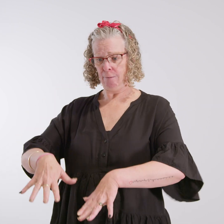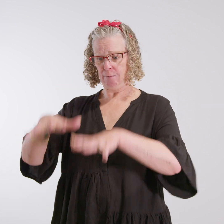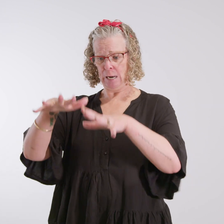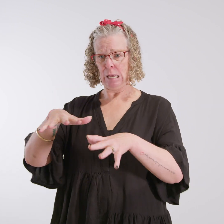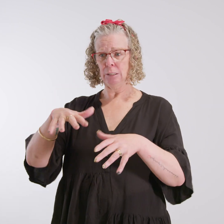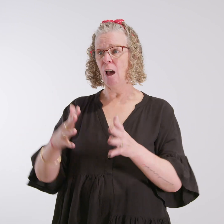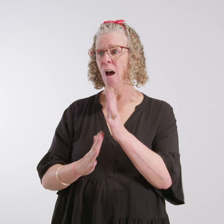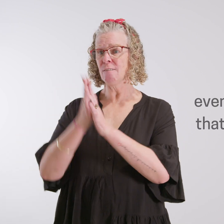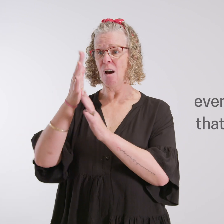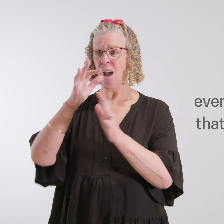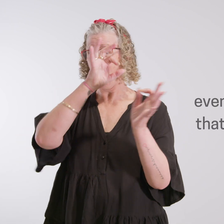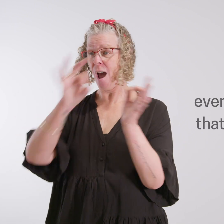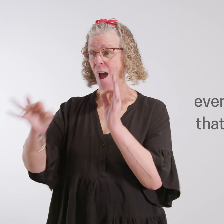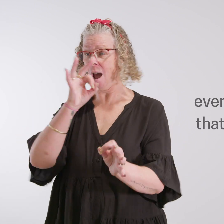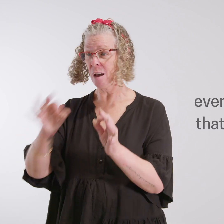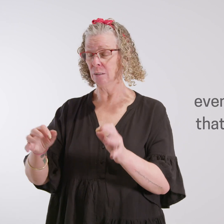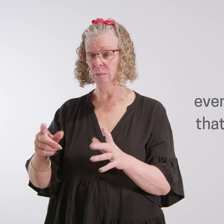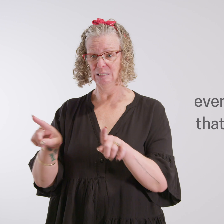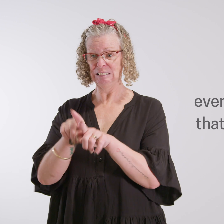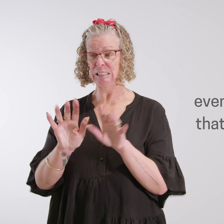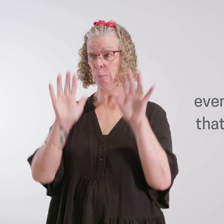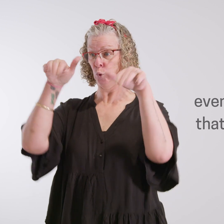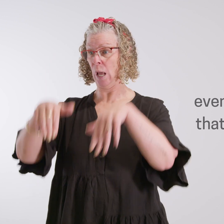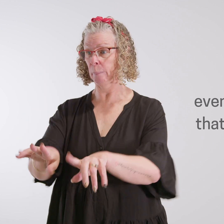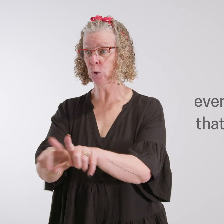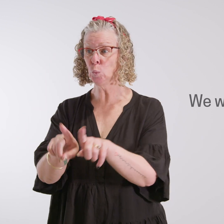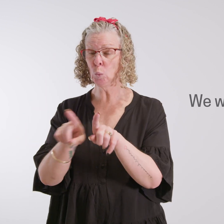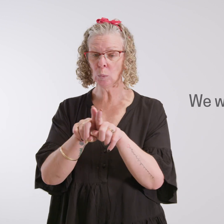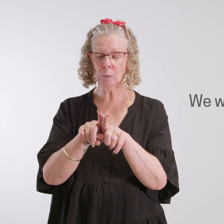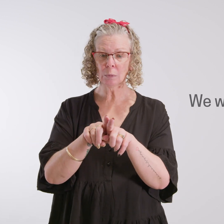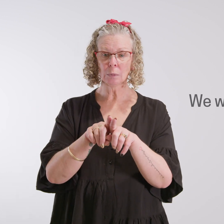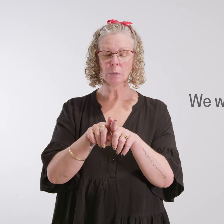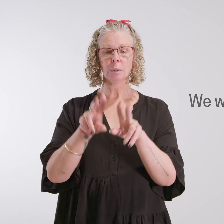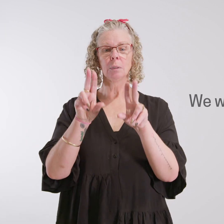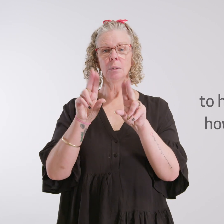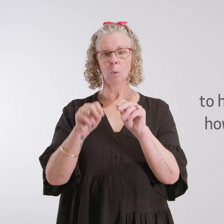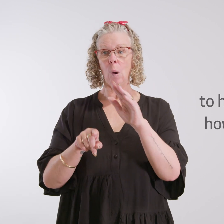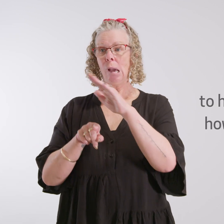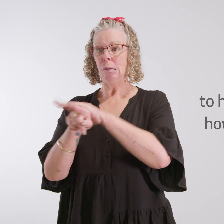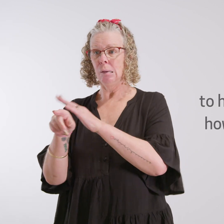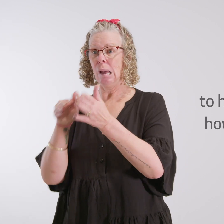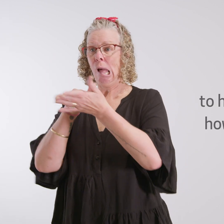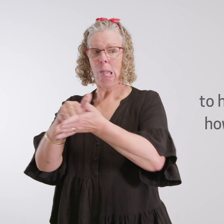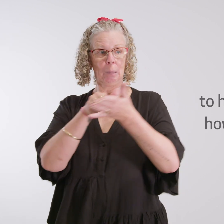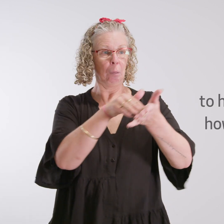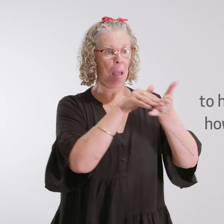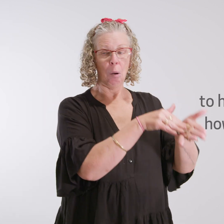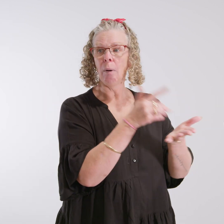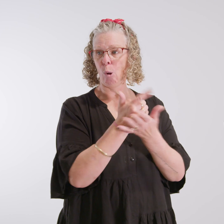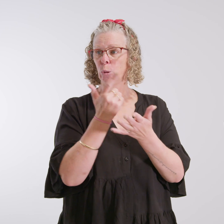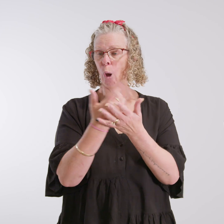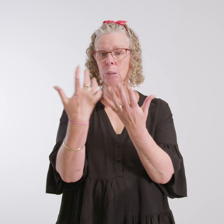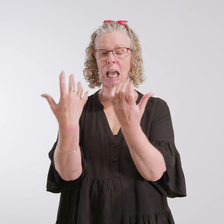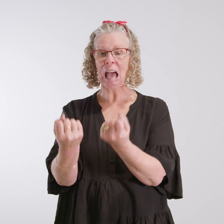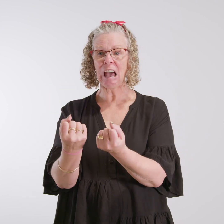fires, massive hailstorms, even a flash flood event that was like a tsunami. We went out immediately after that one to help people and see how they were going,